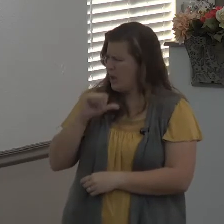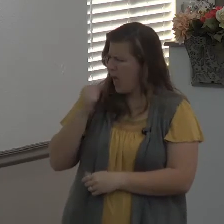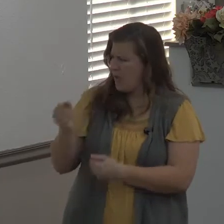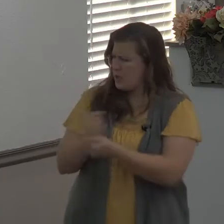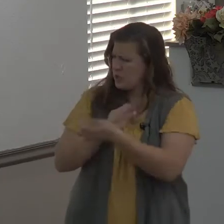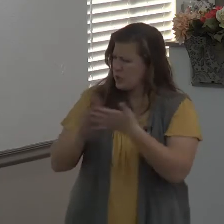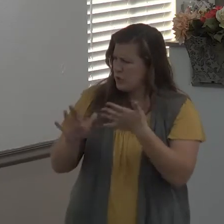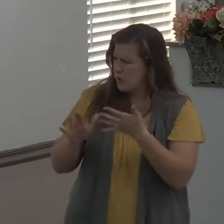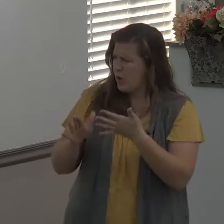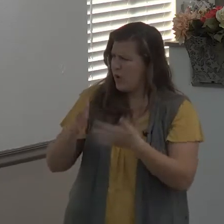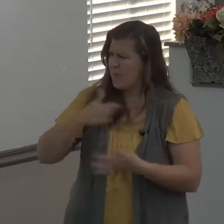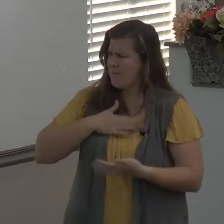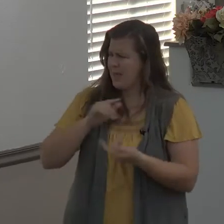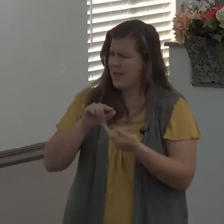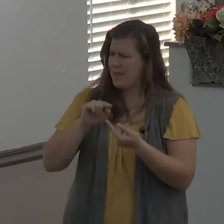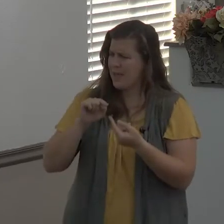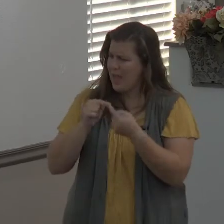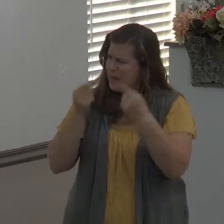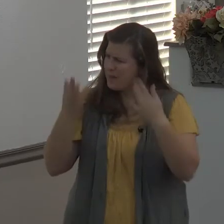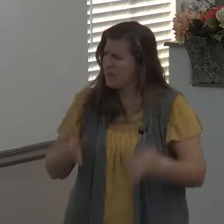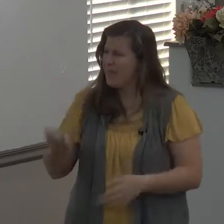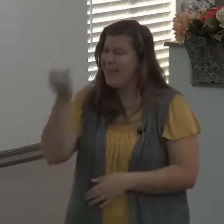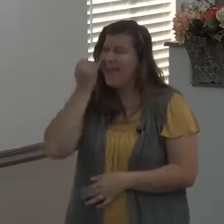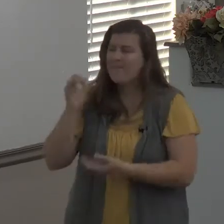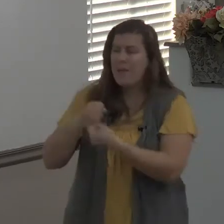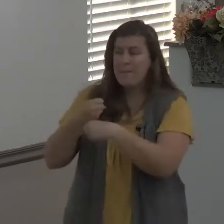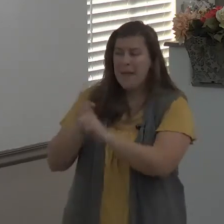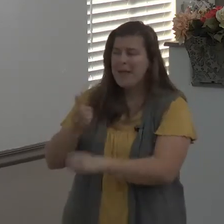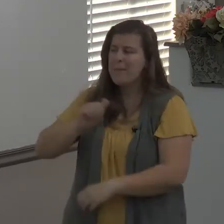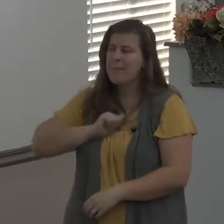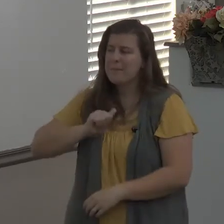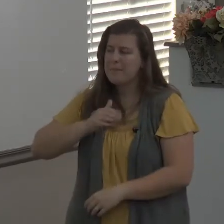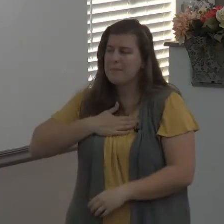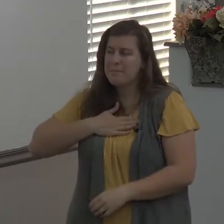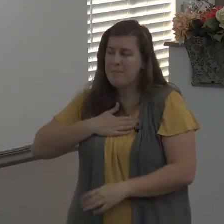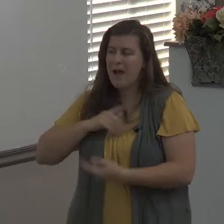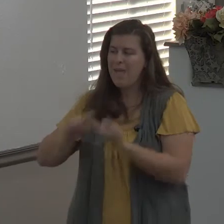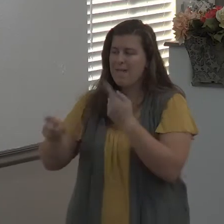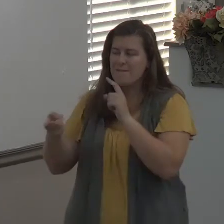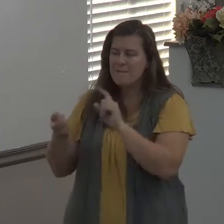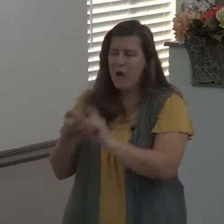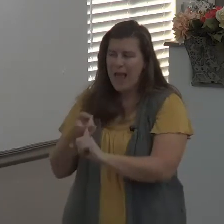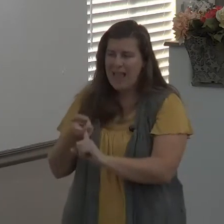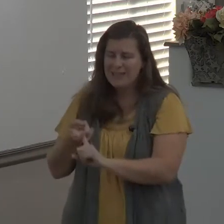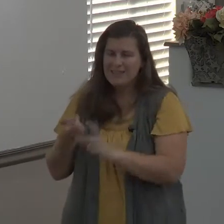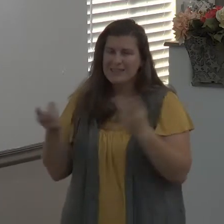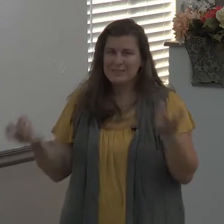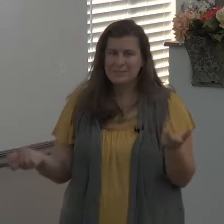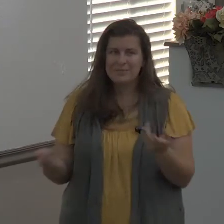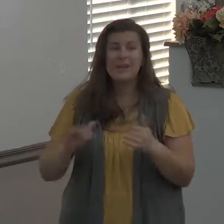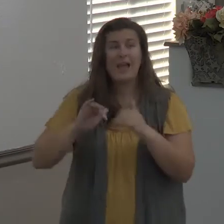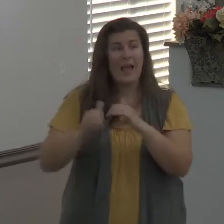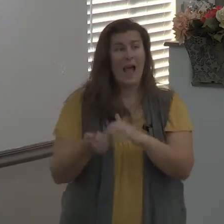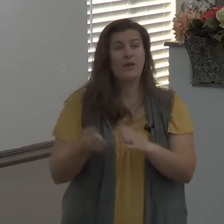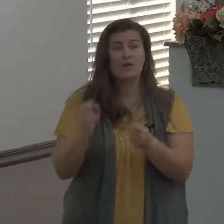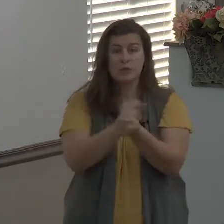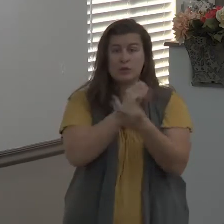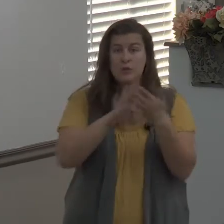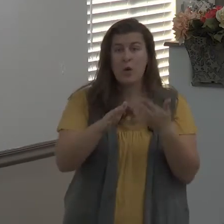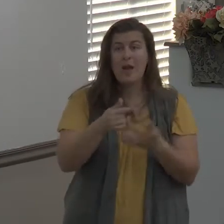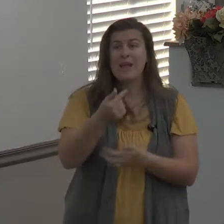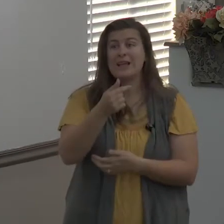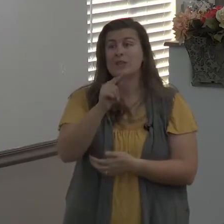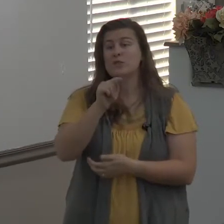And it's quoted that Abraham Lincoln said, "Do I not destroy my enemies when I make them my friends?"